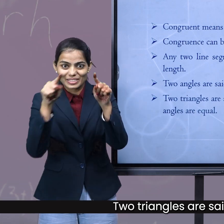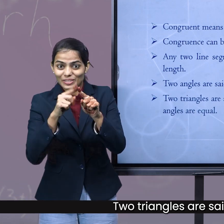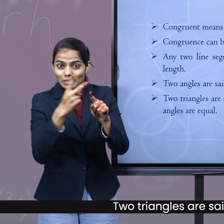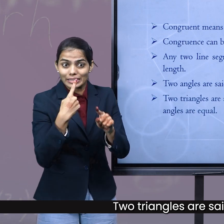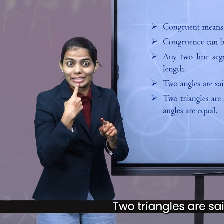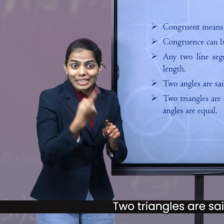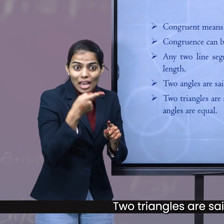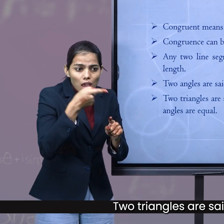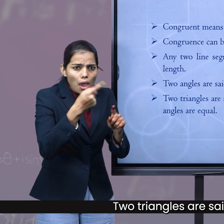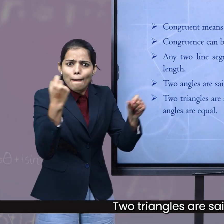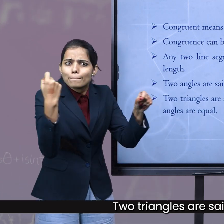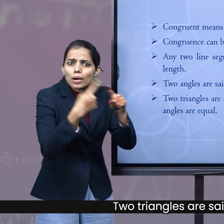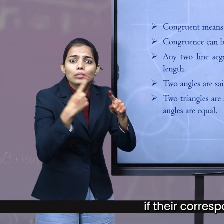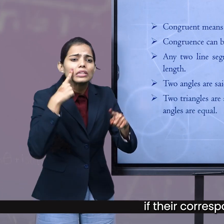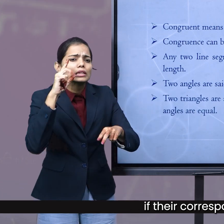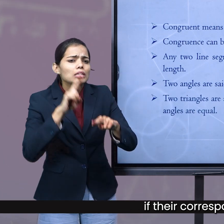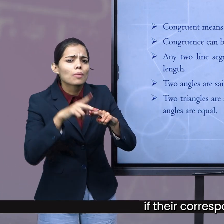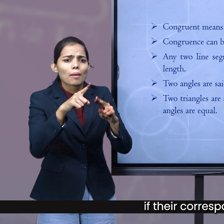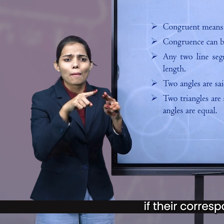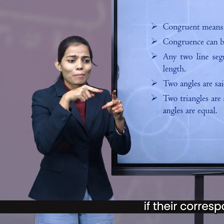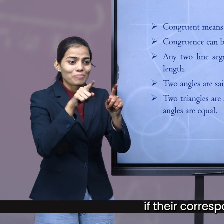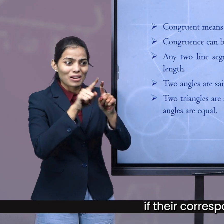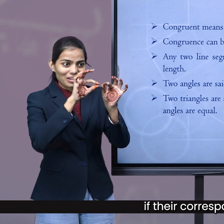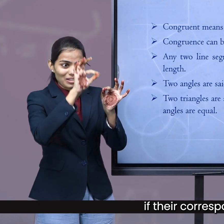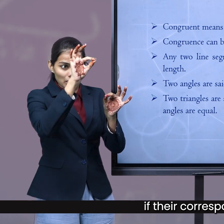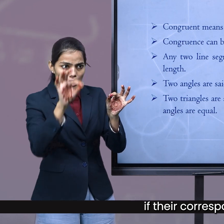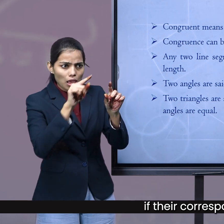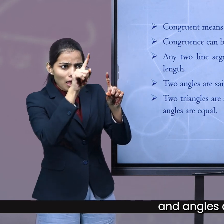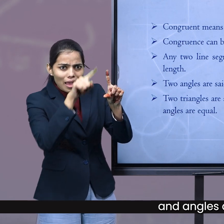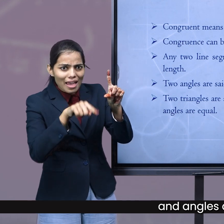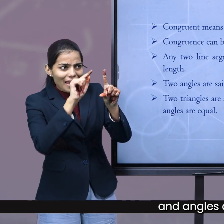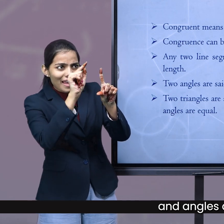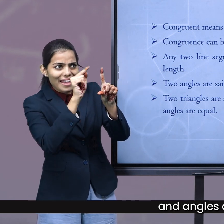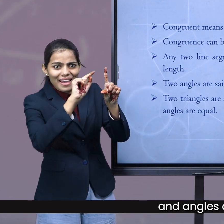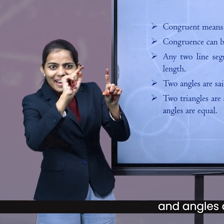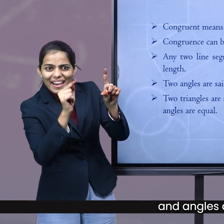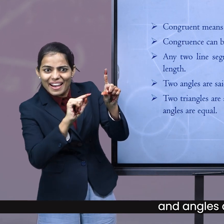said to be congruent if their corresponding sides and angles are equal.